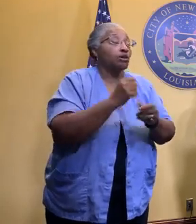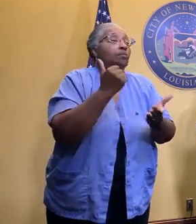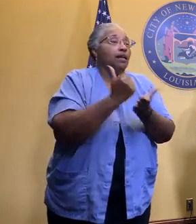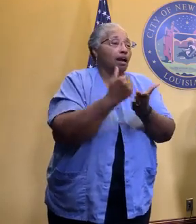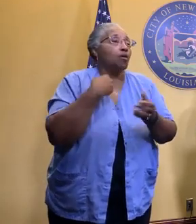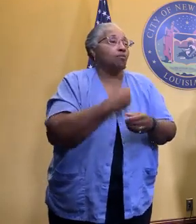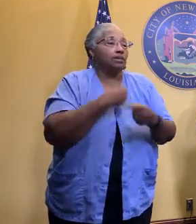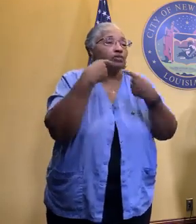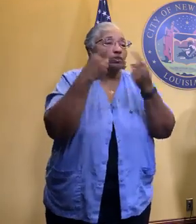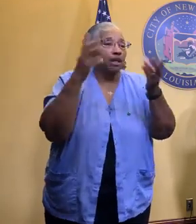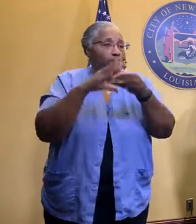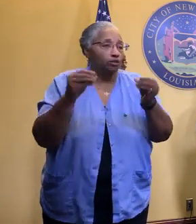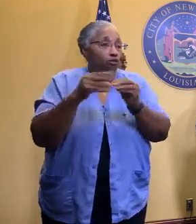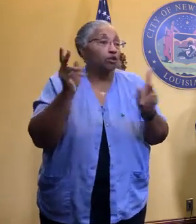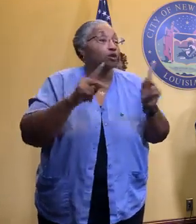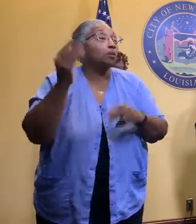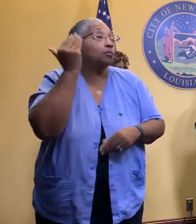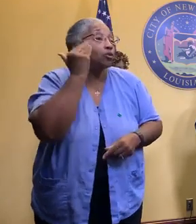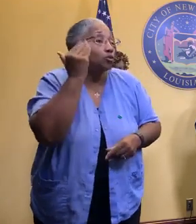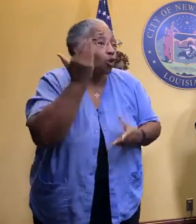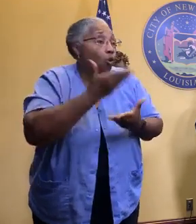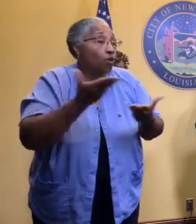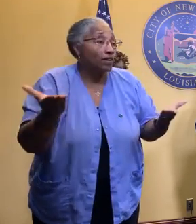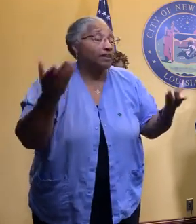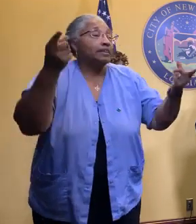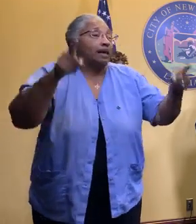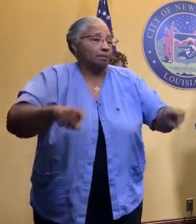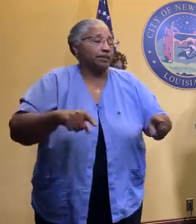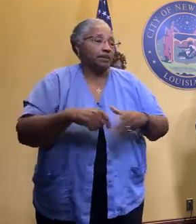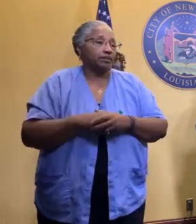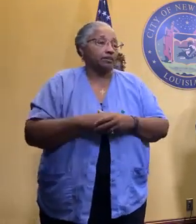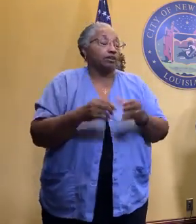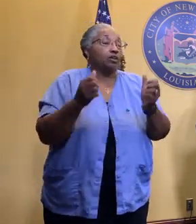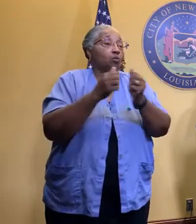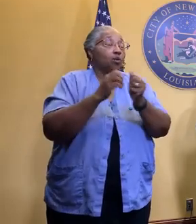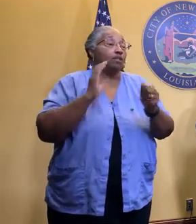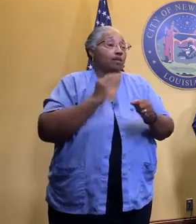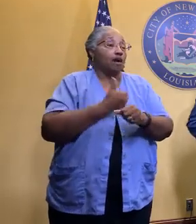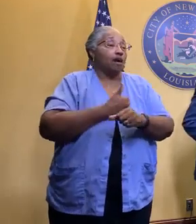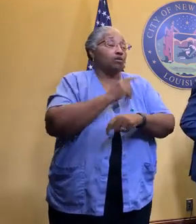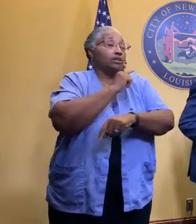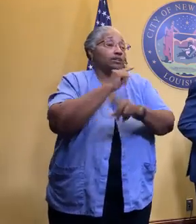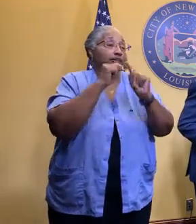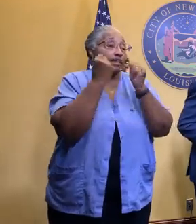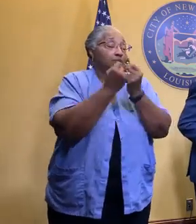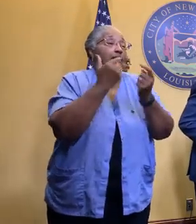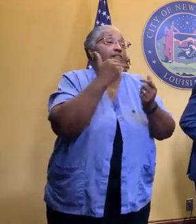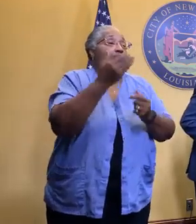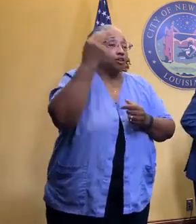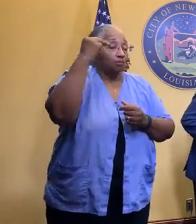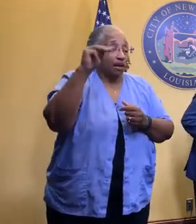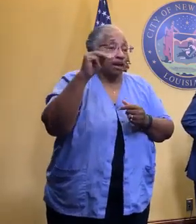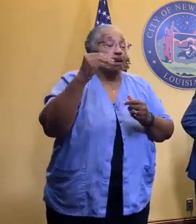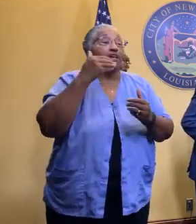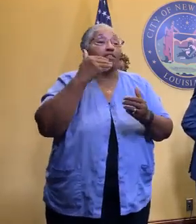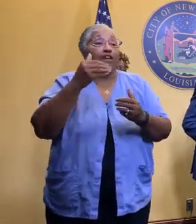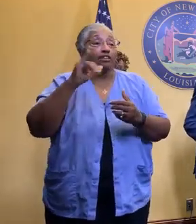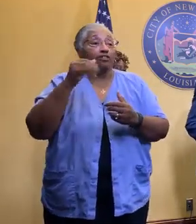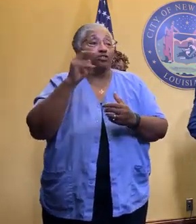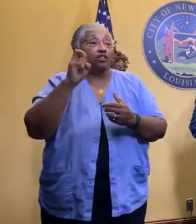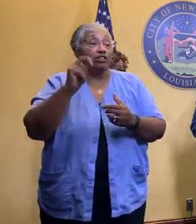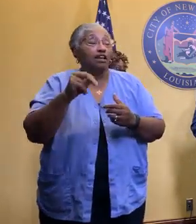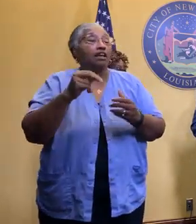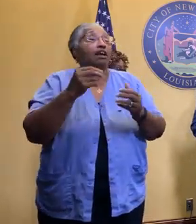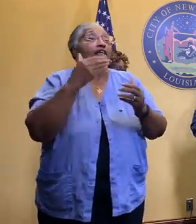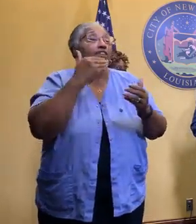happening. And again, on behalf of the Empower NOLA team, thank you, Robert Wood Johnson. Thank you, Mayor Cantrell. Thank you, City Council of New